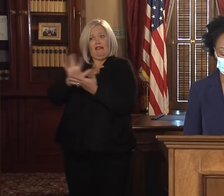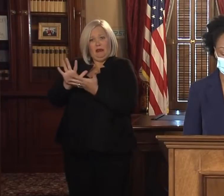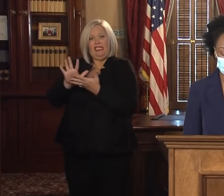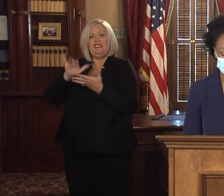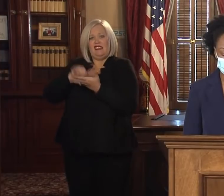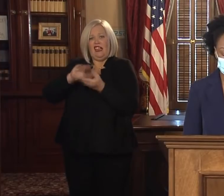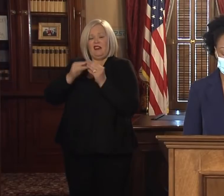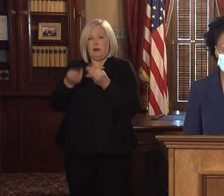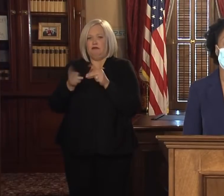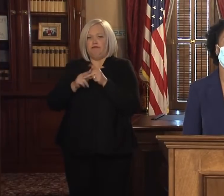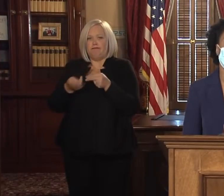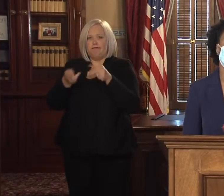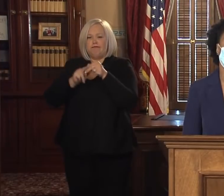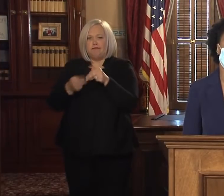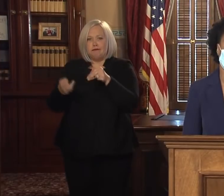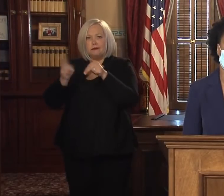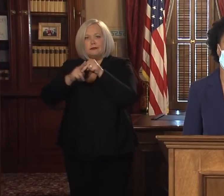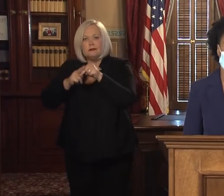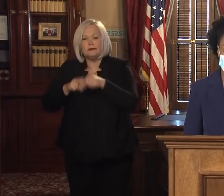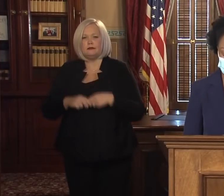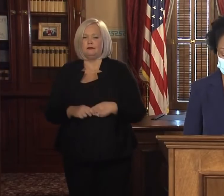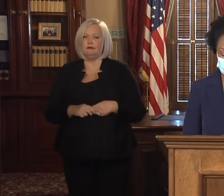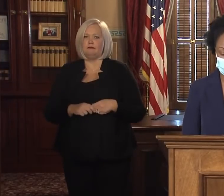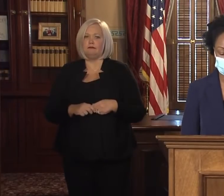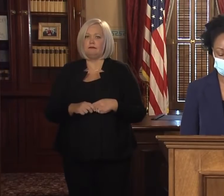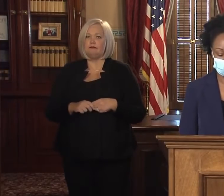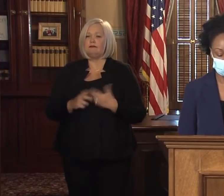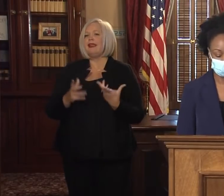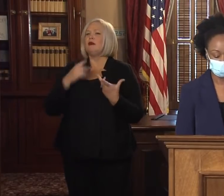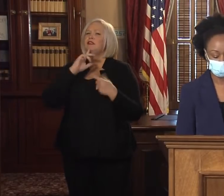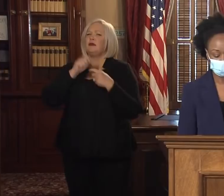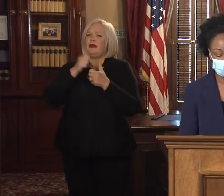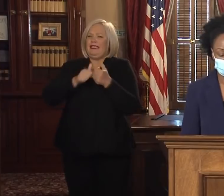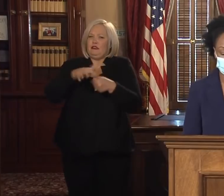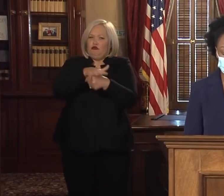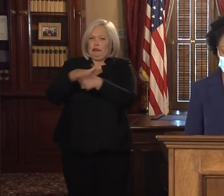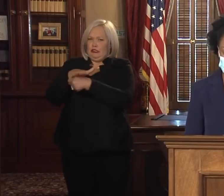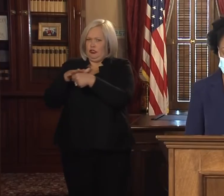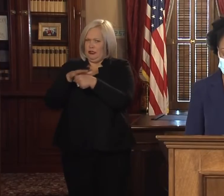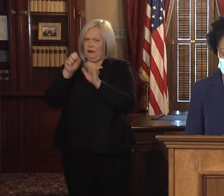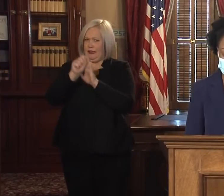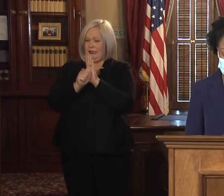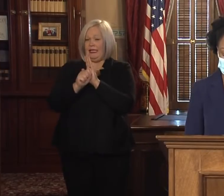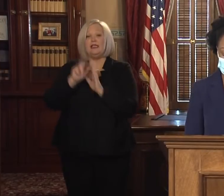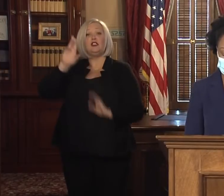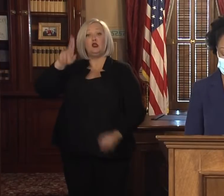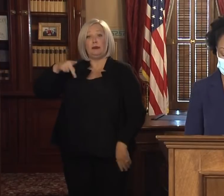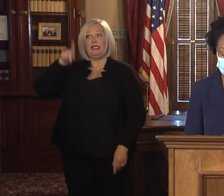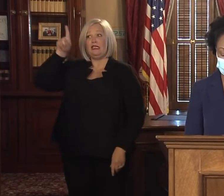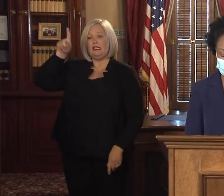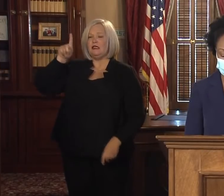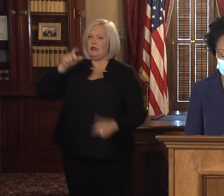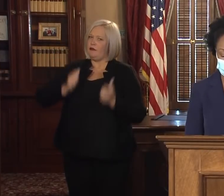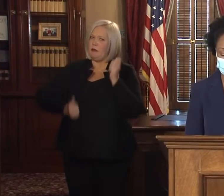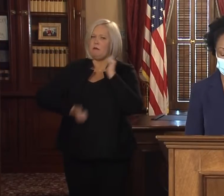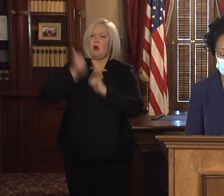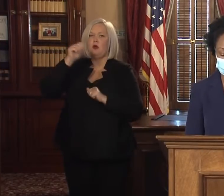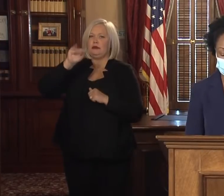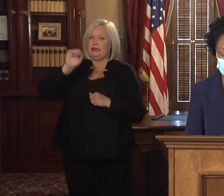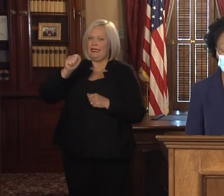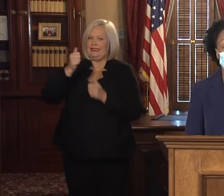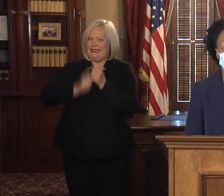weeks. Let me talk a little bit more about how the state looks regionally. The Upper Peninsula region has the highest case rate